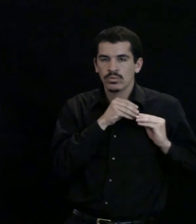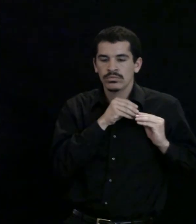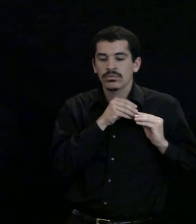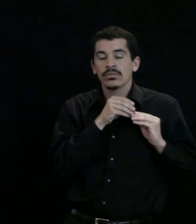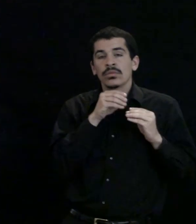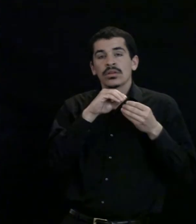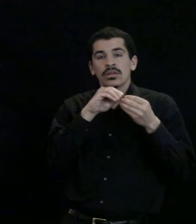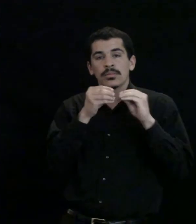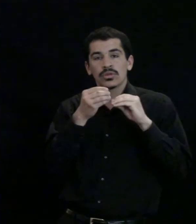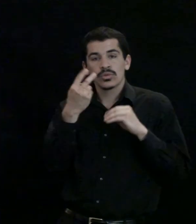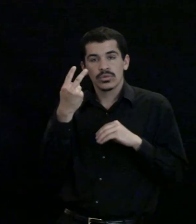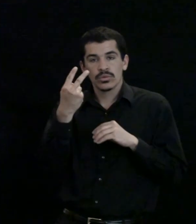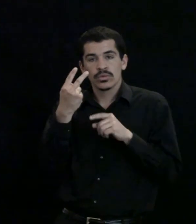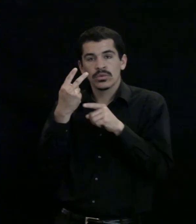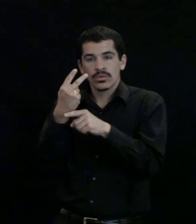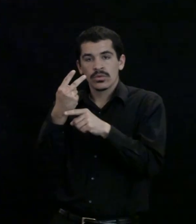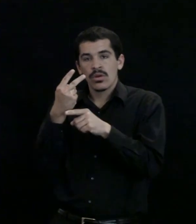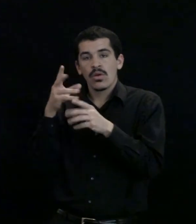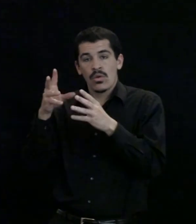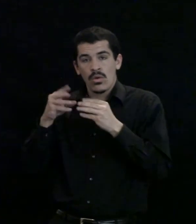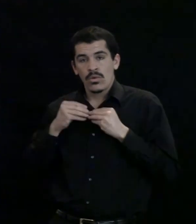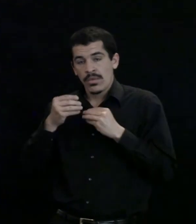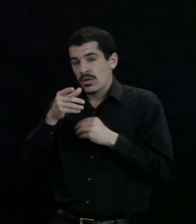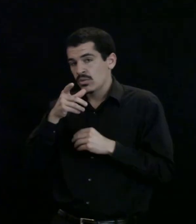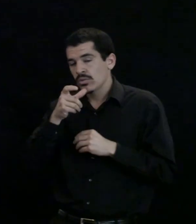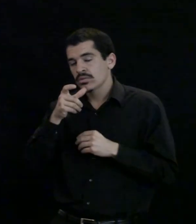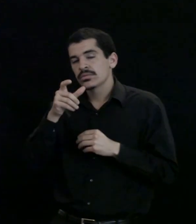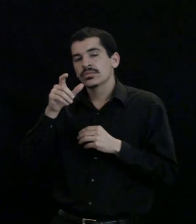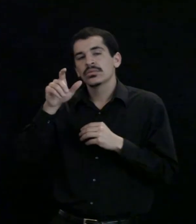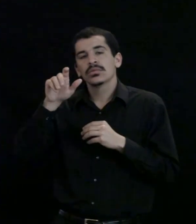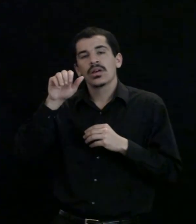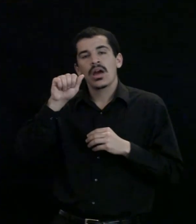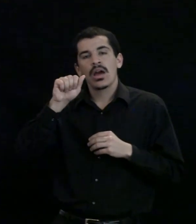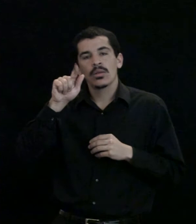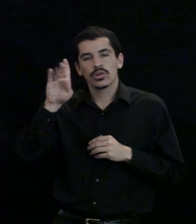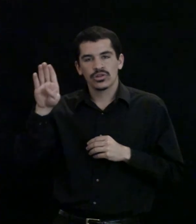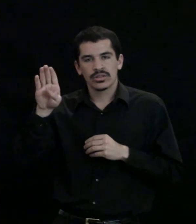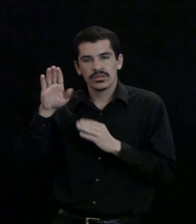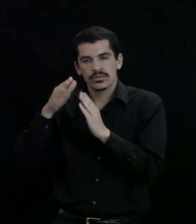Number 2, owned by the city of Albuquerque.